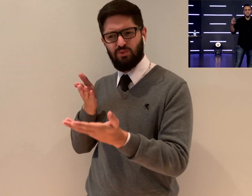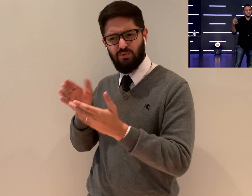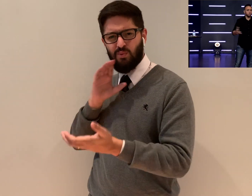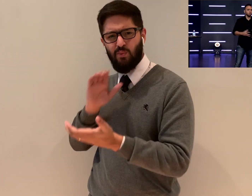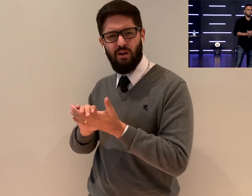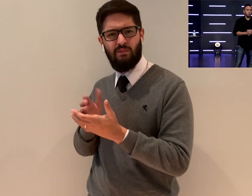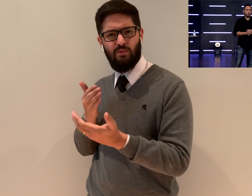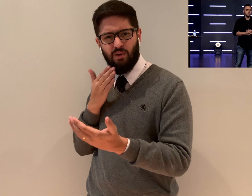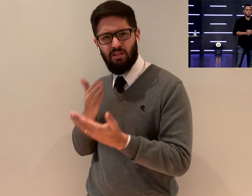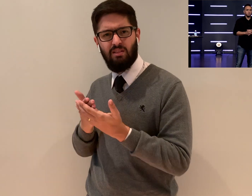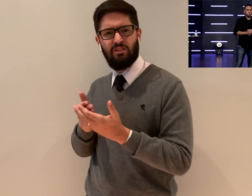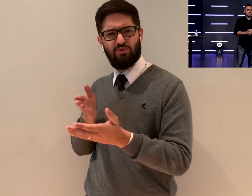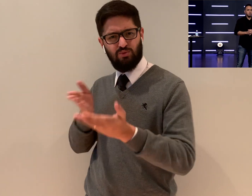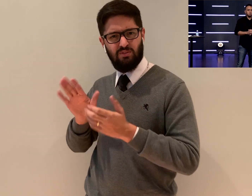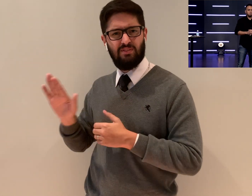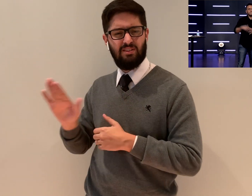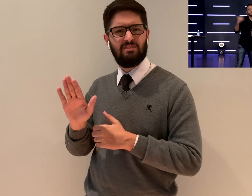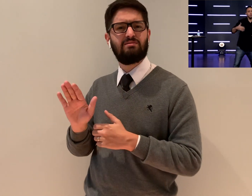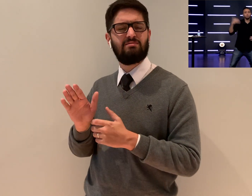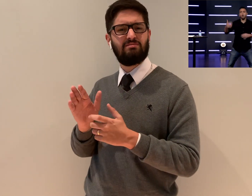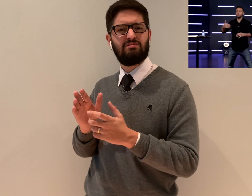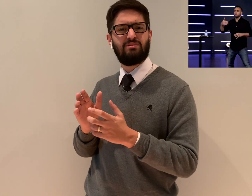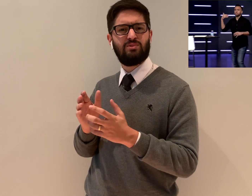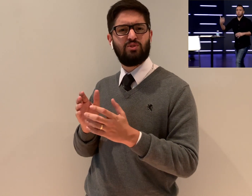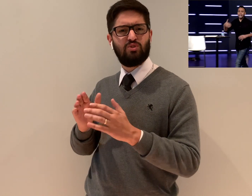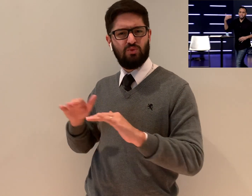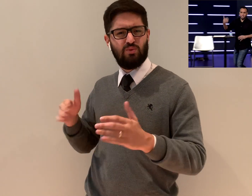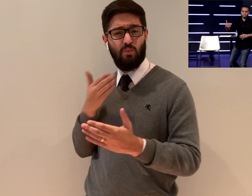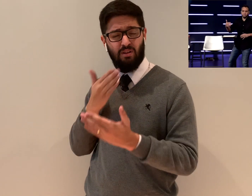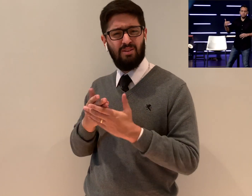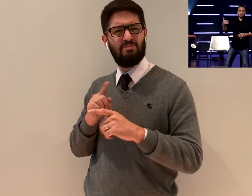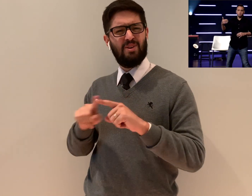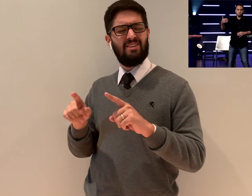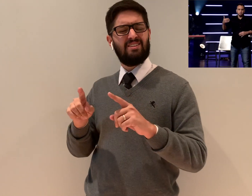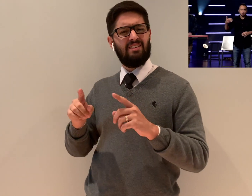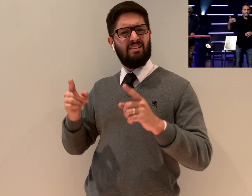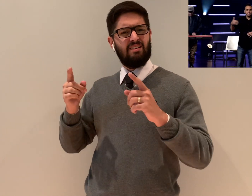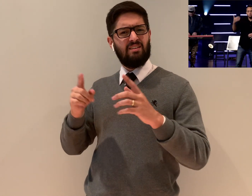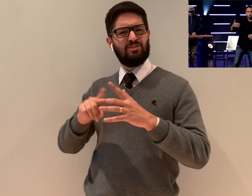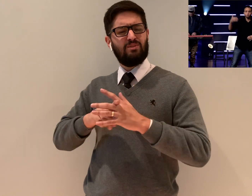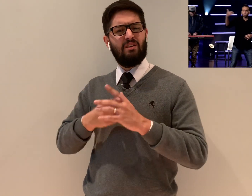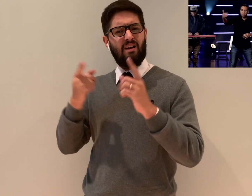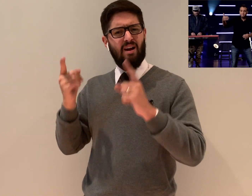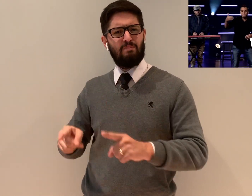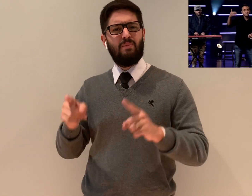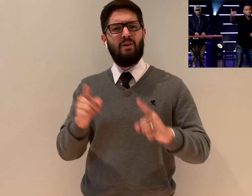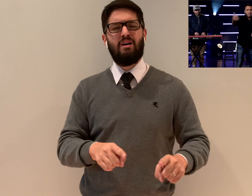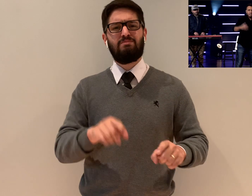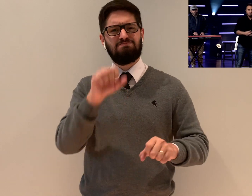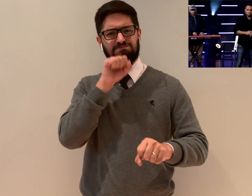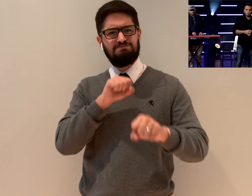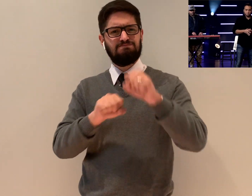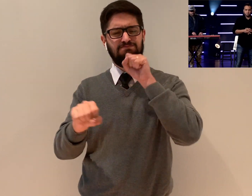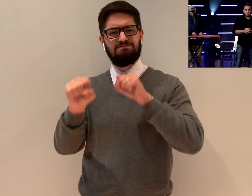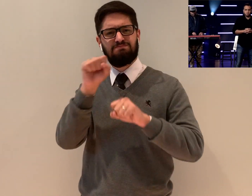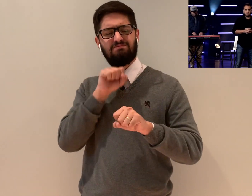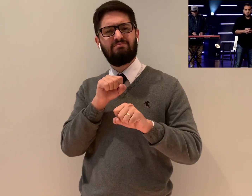served his children well. But he started going through tragedies and difficult season in his